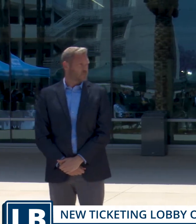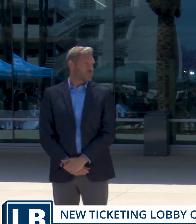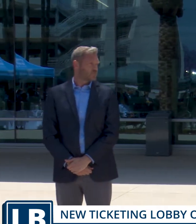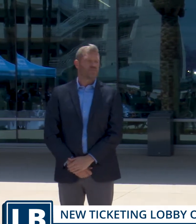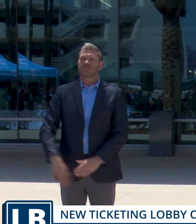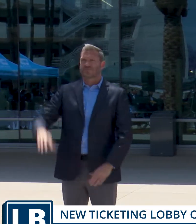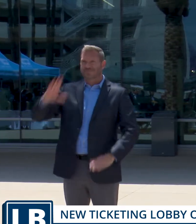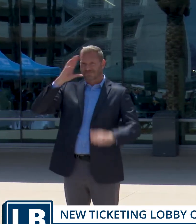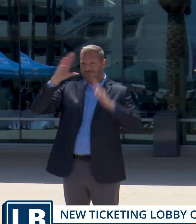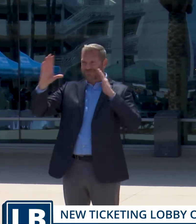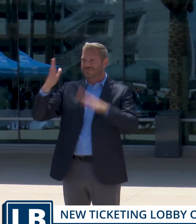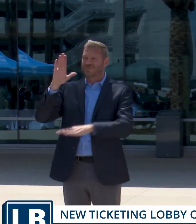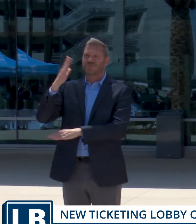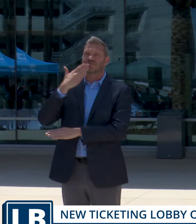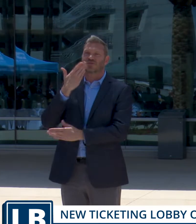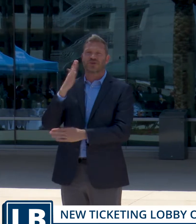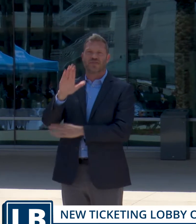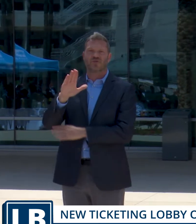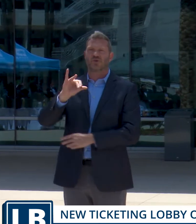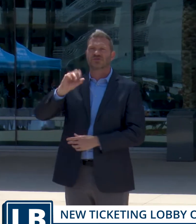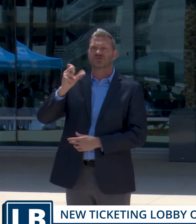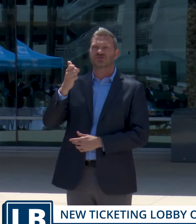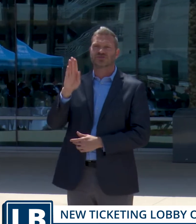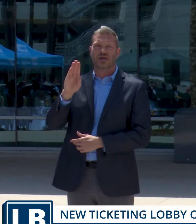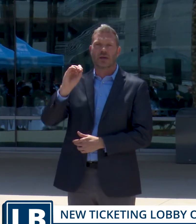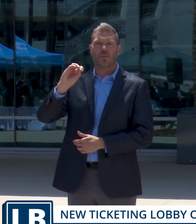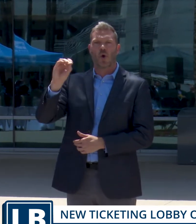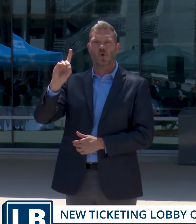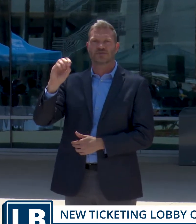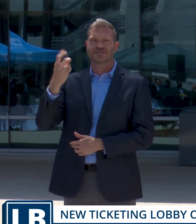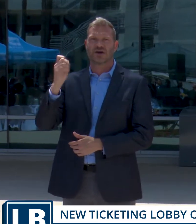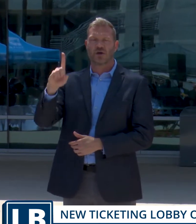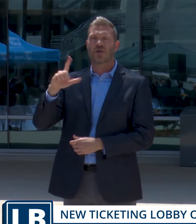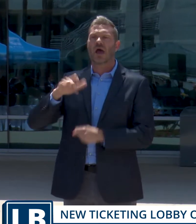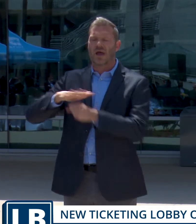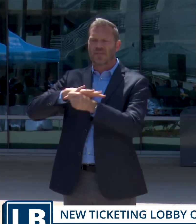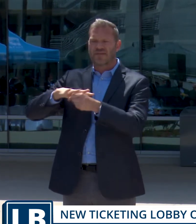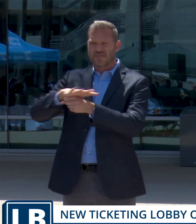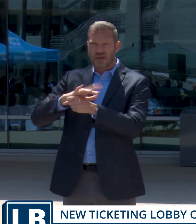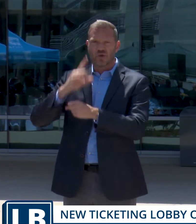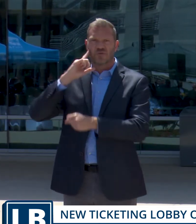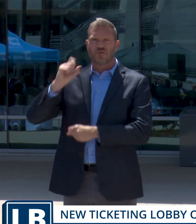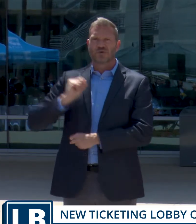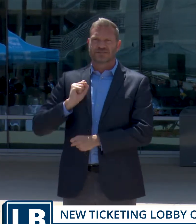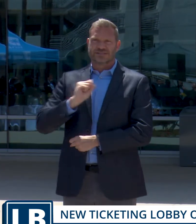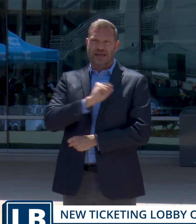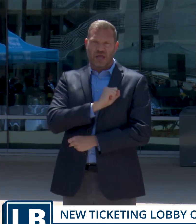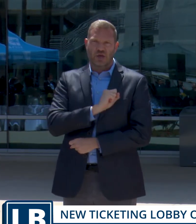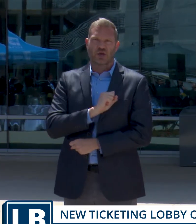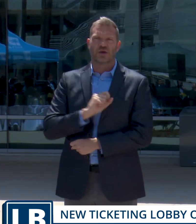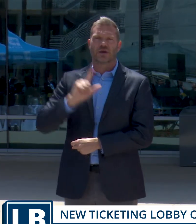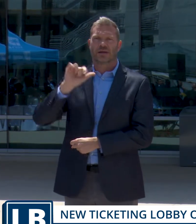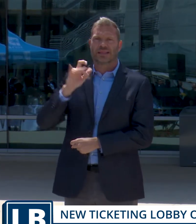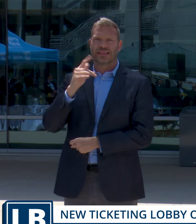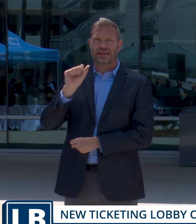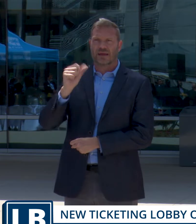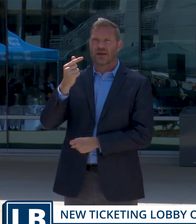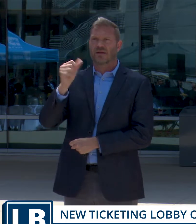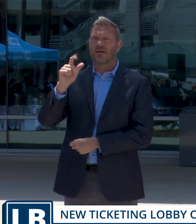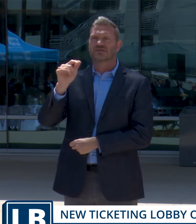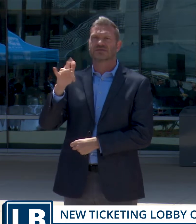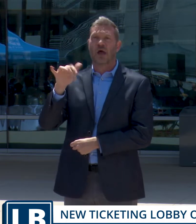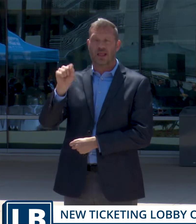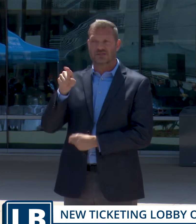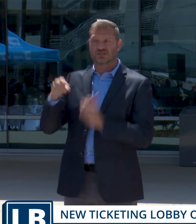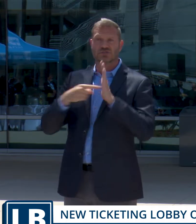Hello, good afternoon, everyone. My name is Jacob O'Donnell. I am field representative to State Senator Lena Gonzalez. She proudly represents the city of